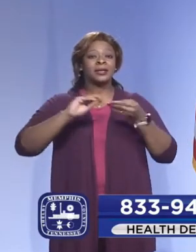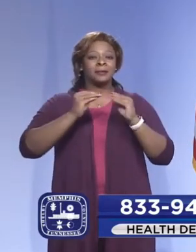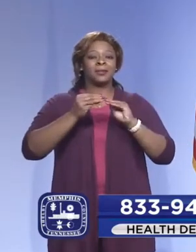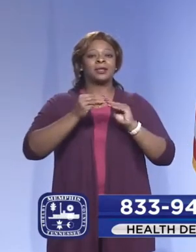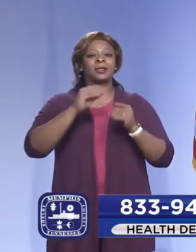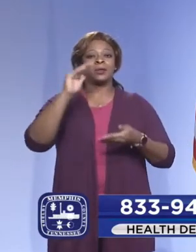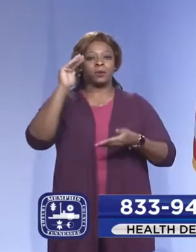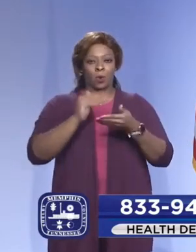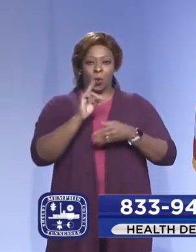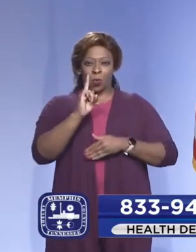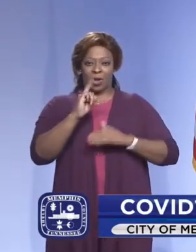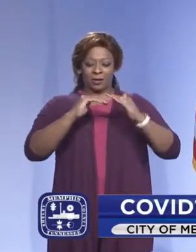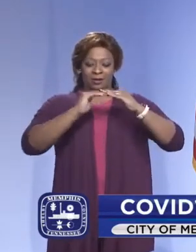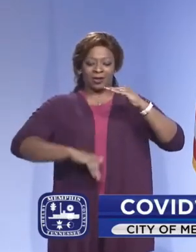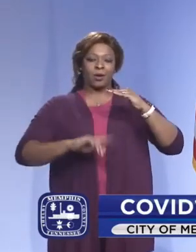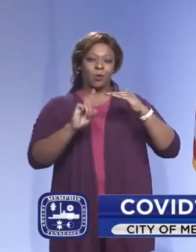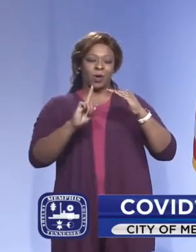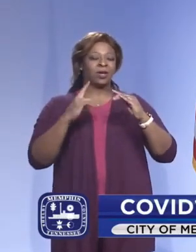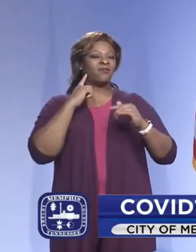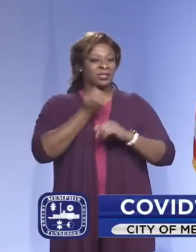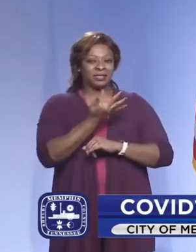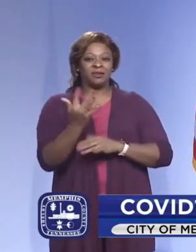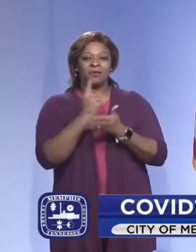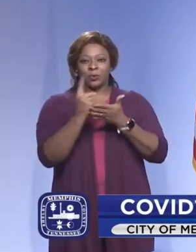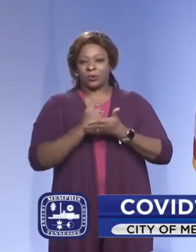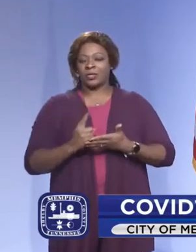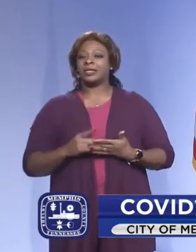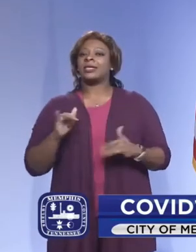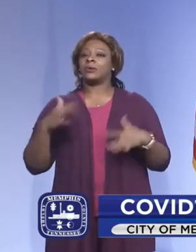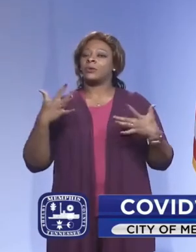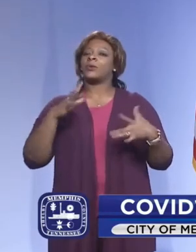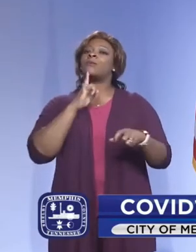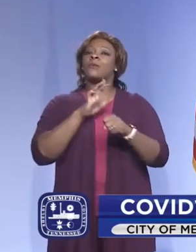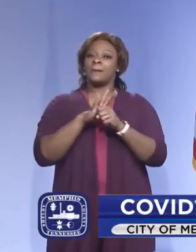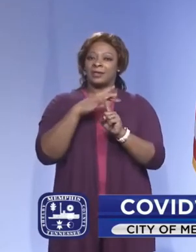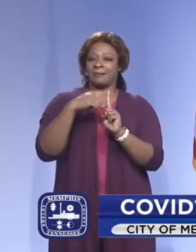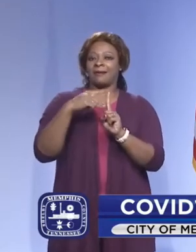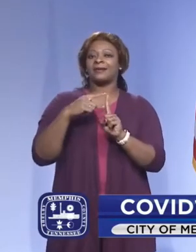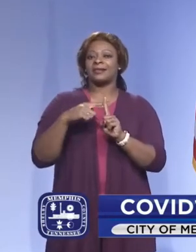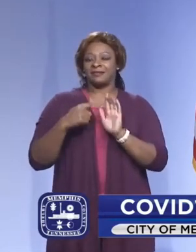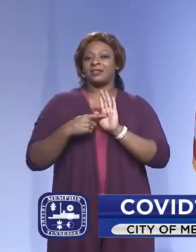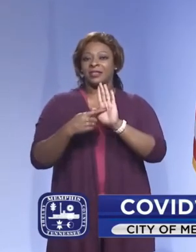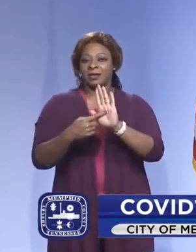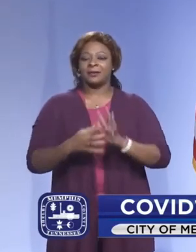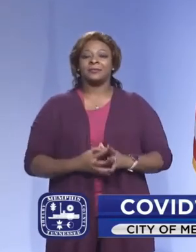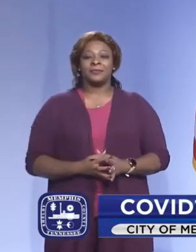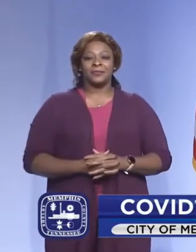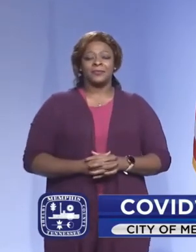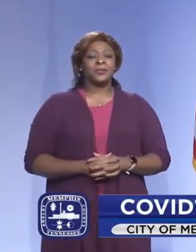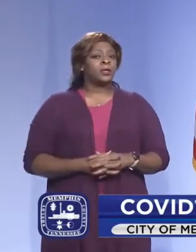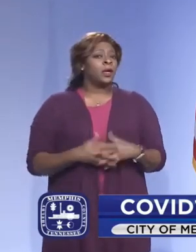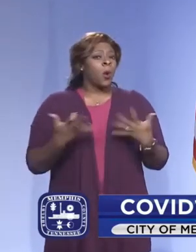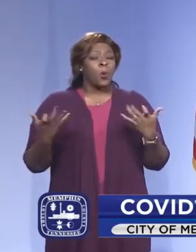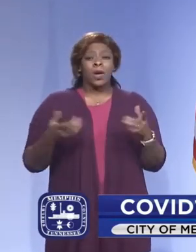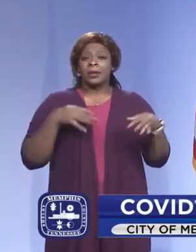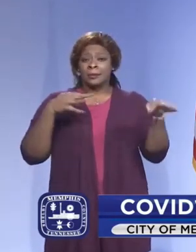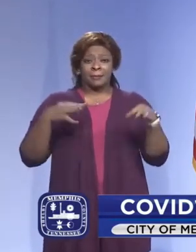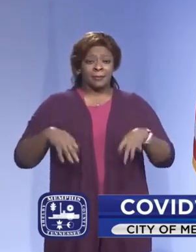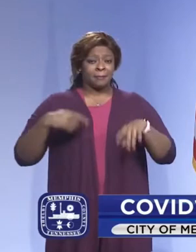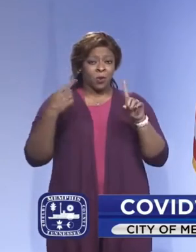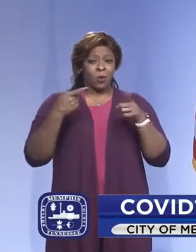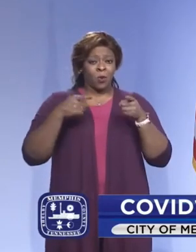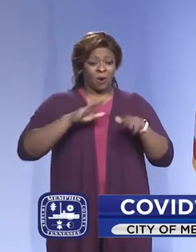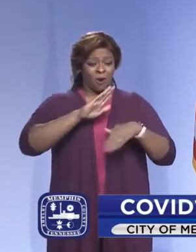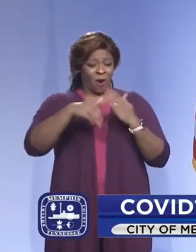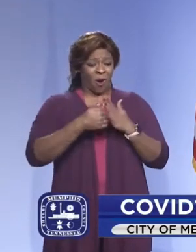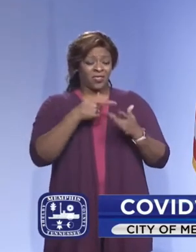been staying below 1 for several weeks, so that's a really promising sign. But what I want to point out is, while all of